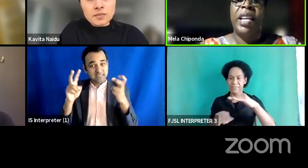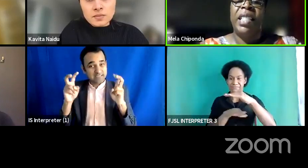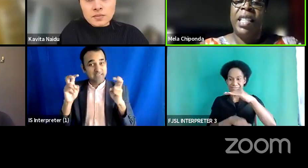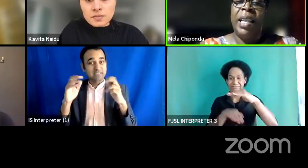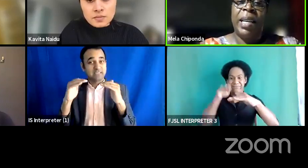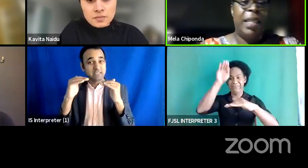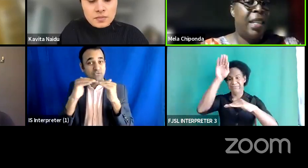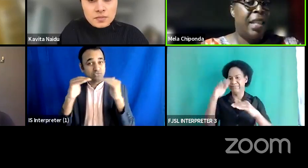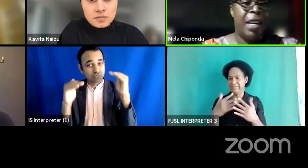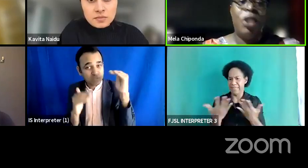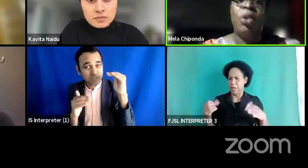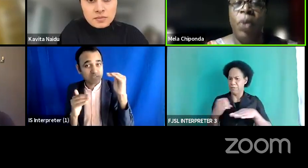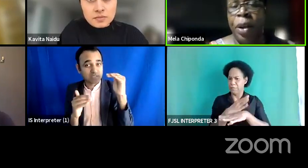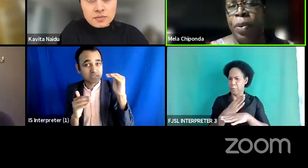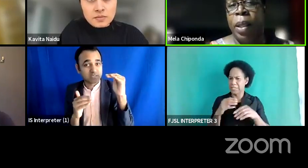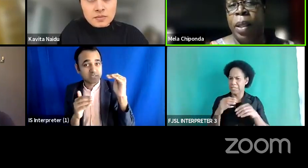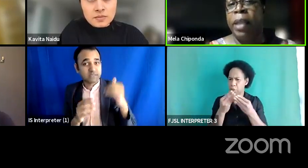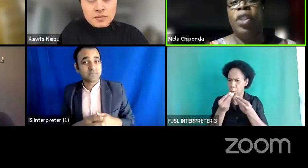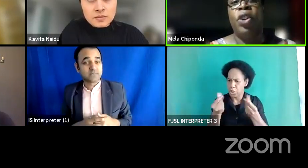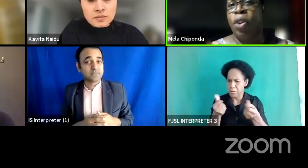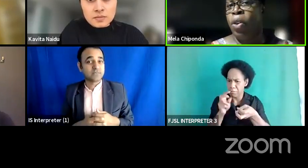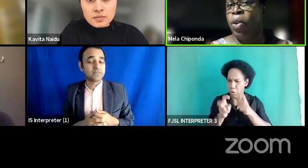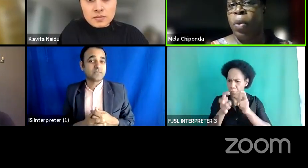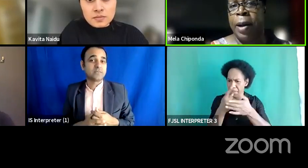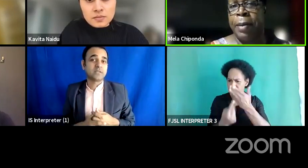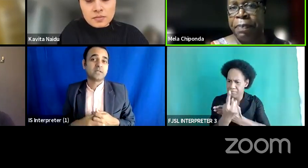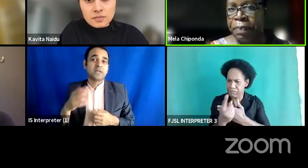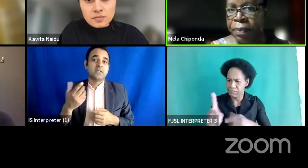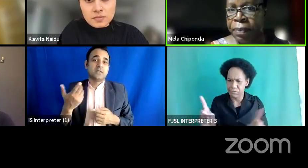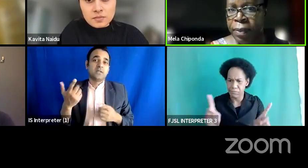whilst we can say that,